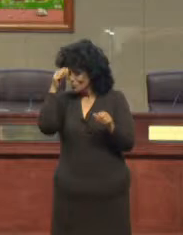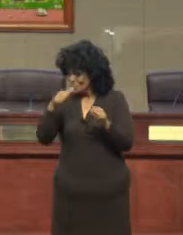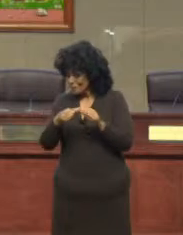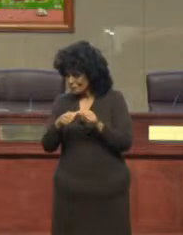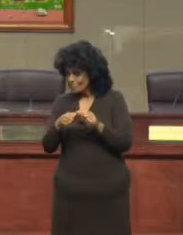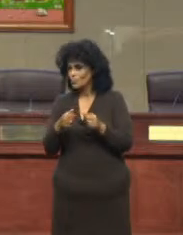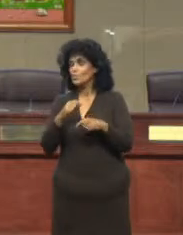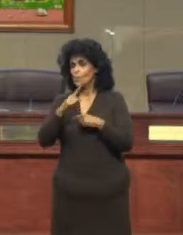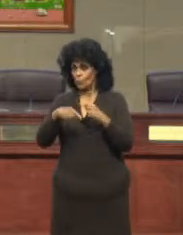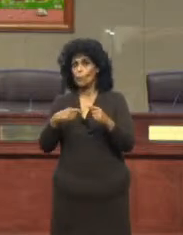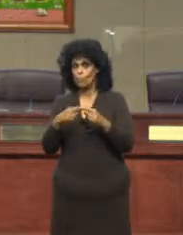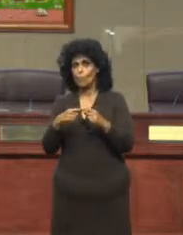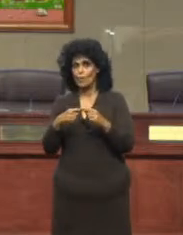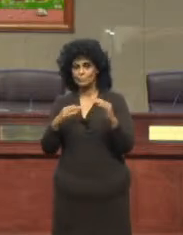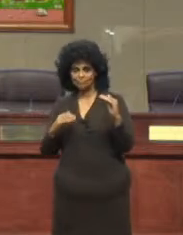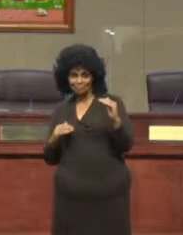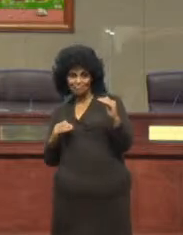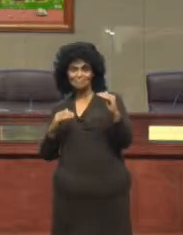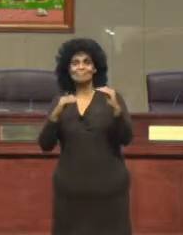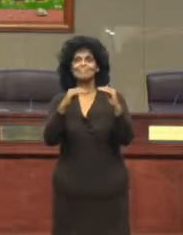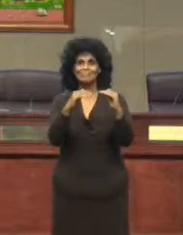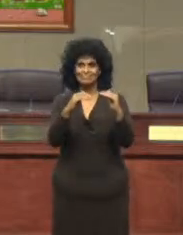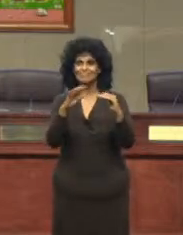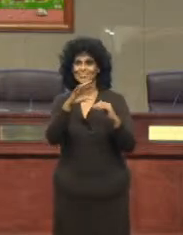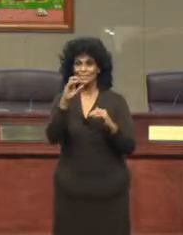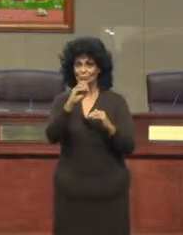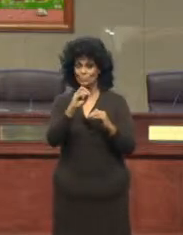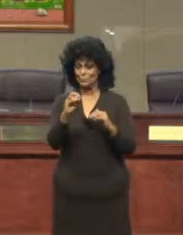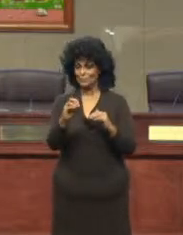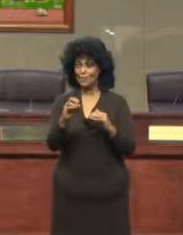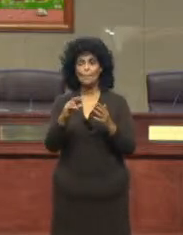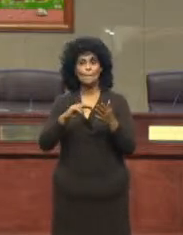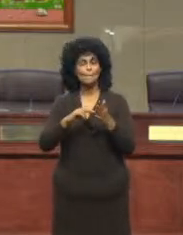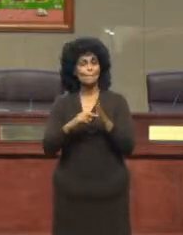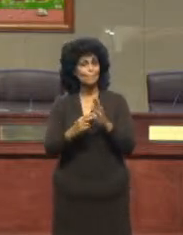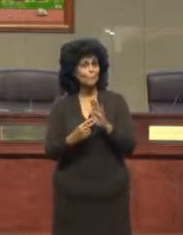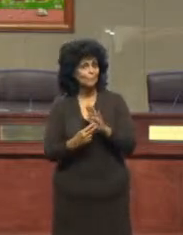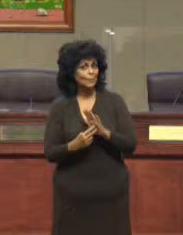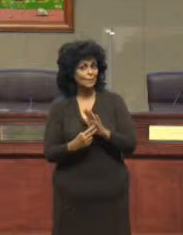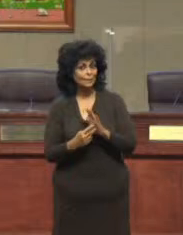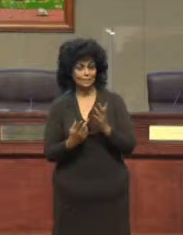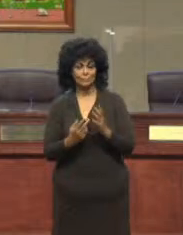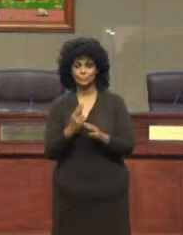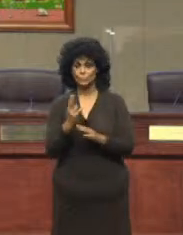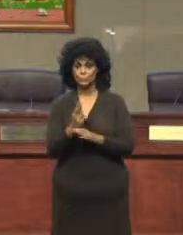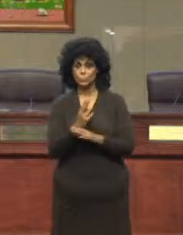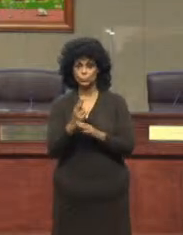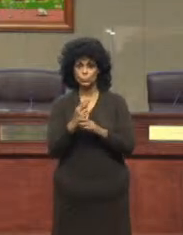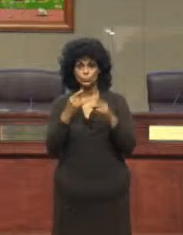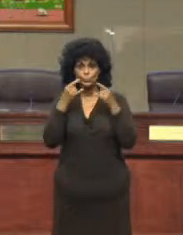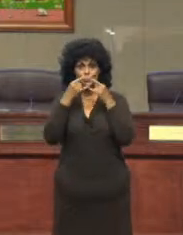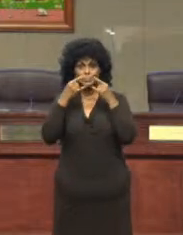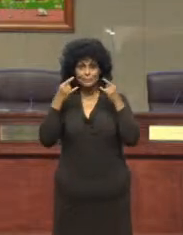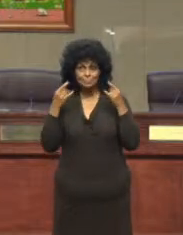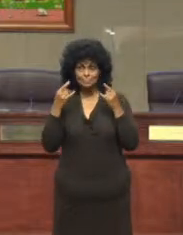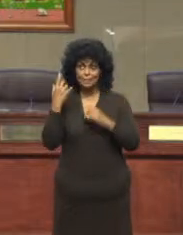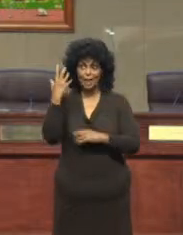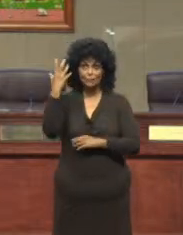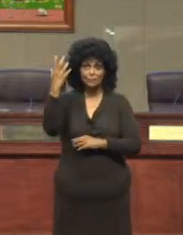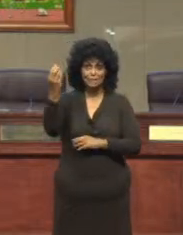pinnacle, we would not require the wearing of facial coverings when